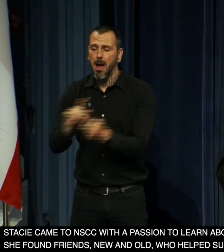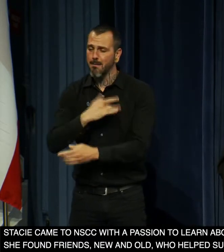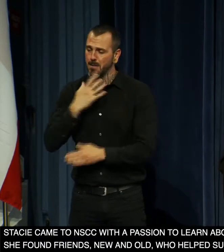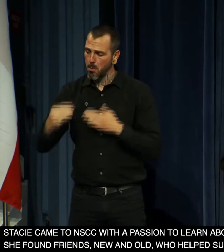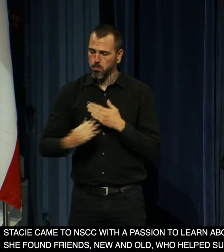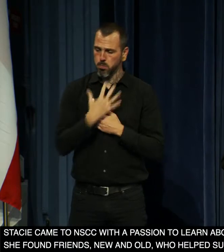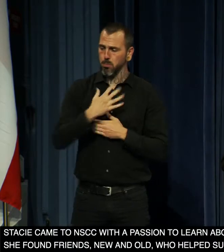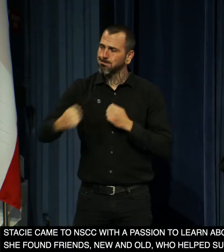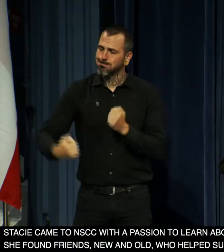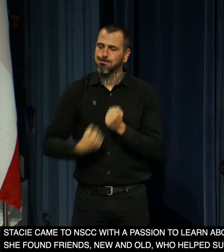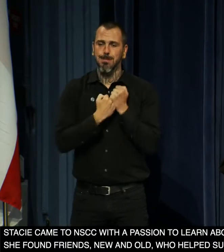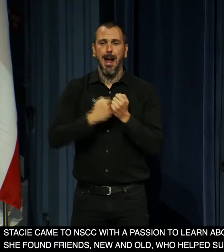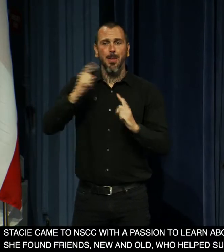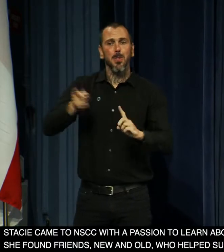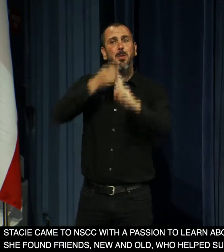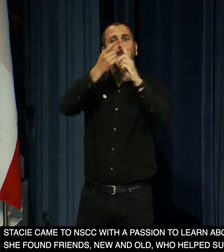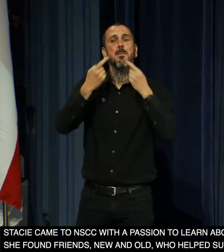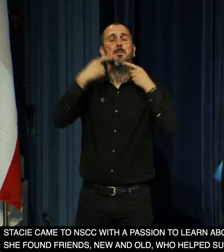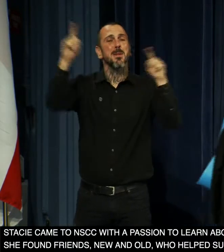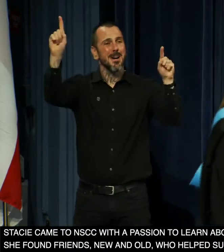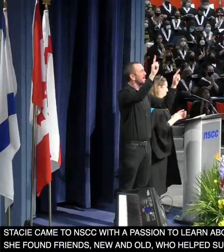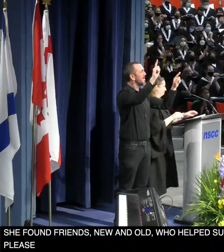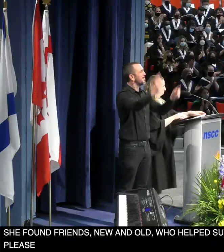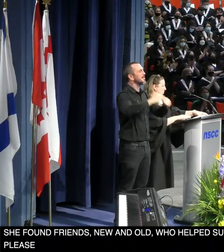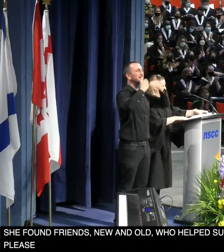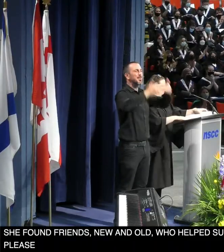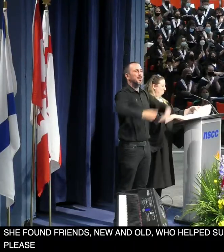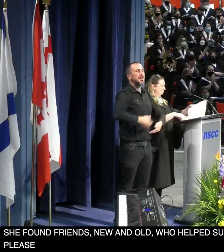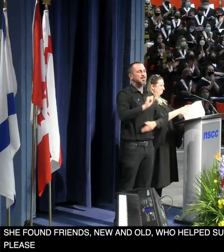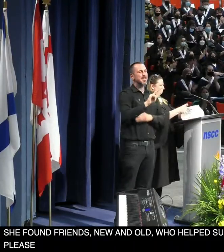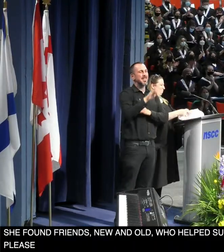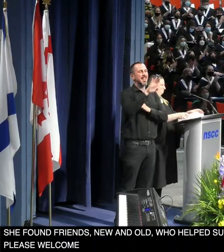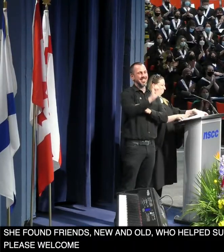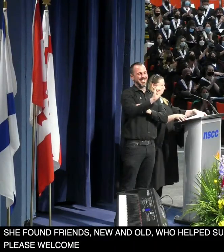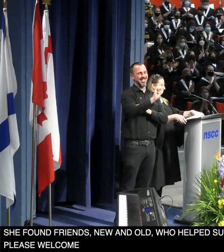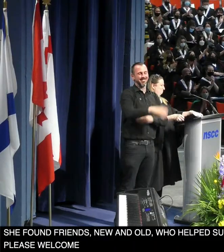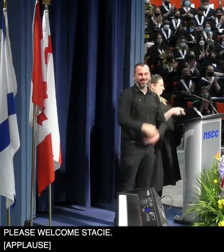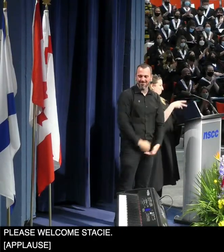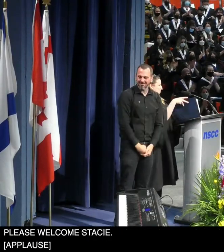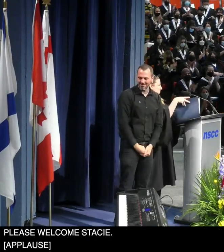Mr. President, the graduates of the Diploma in Construction Management Technology.